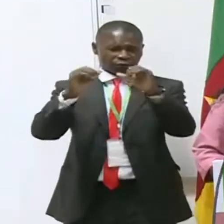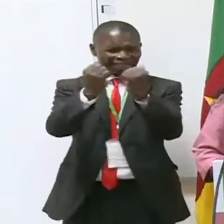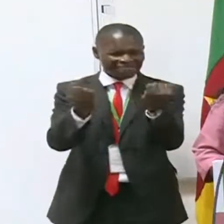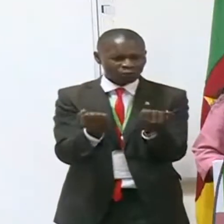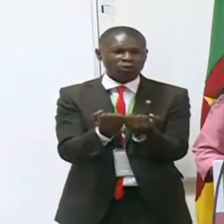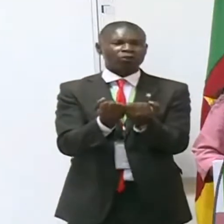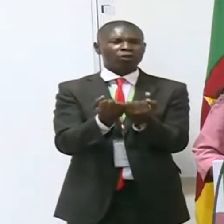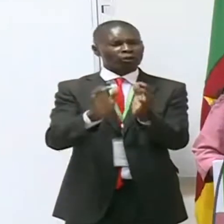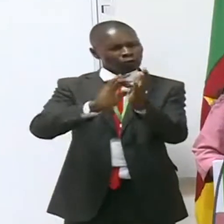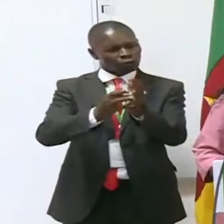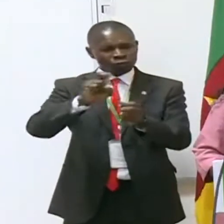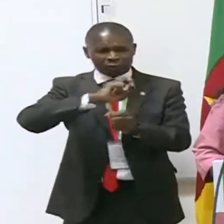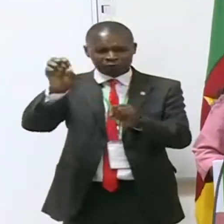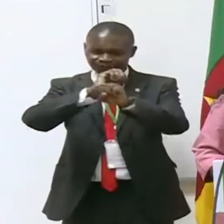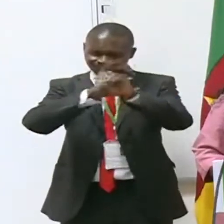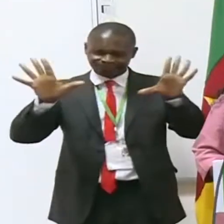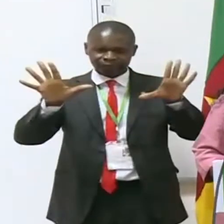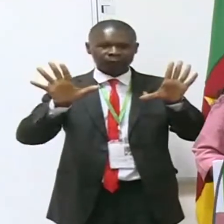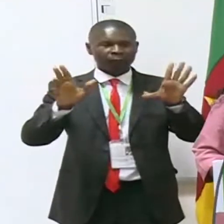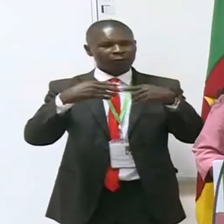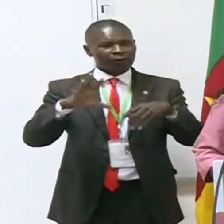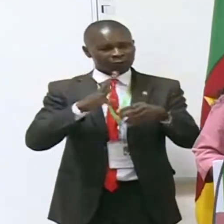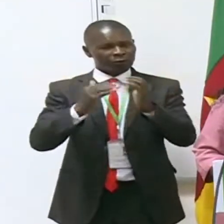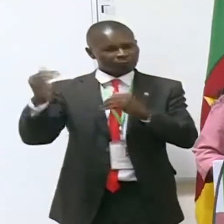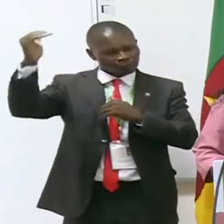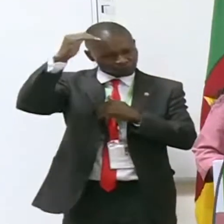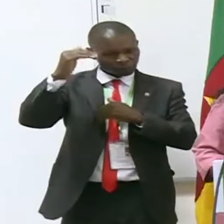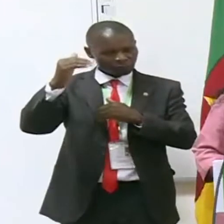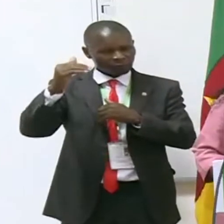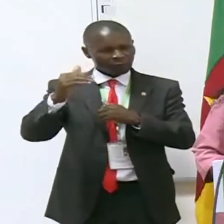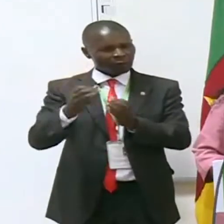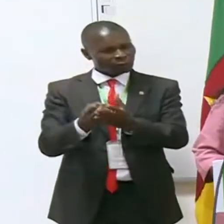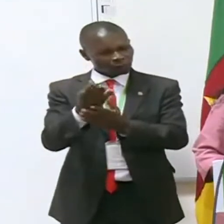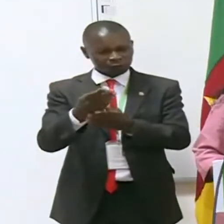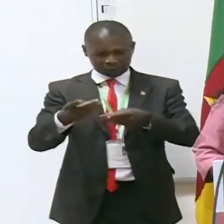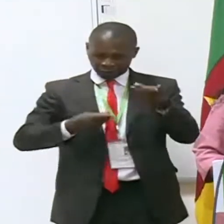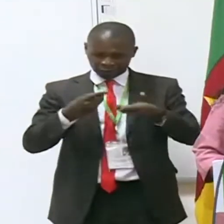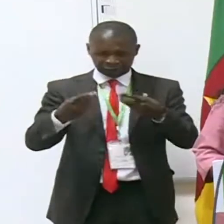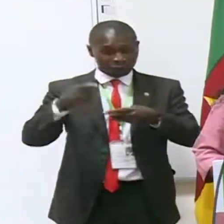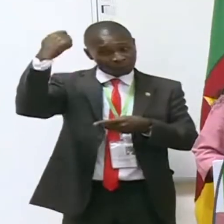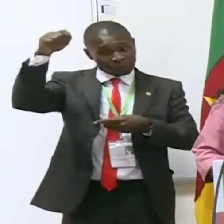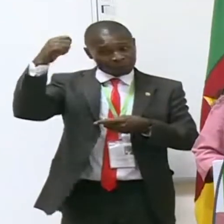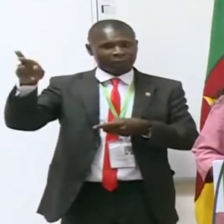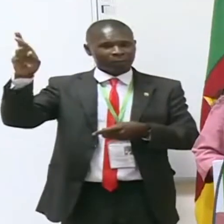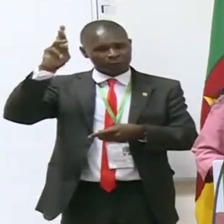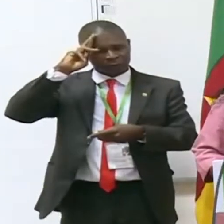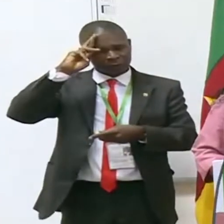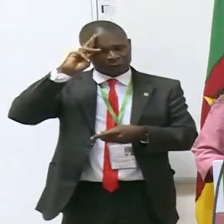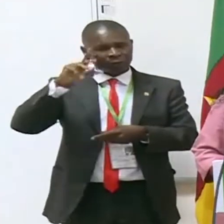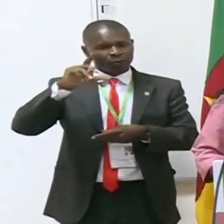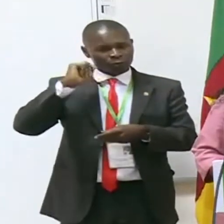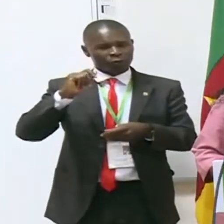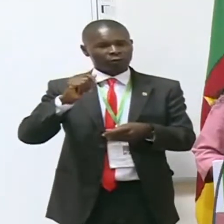1.5 meters. We further urge the public not to stigmatize the victims and